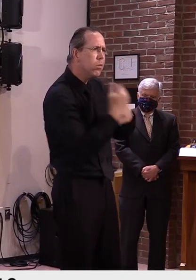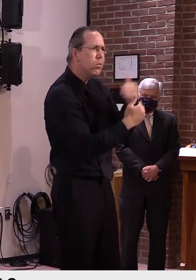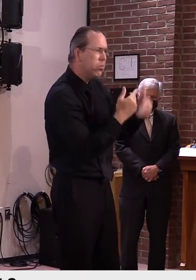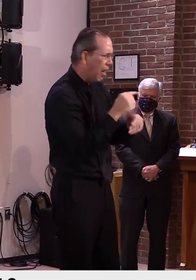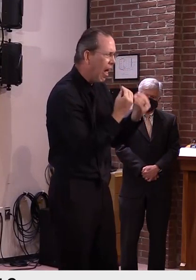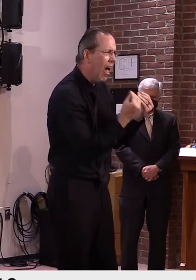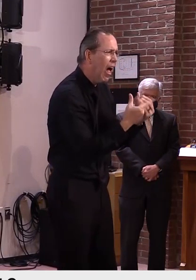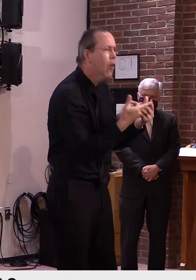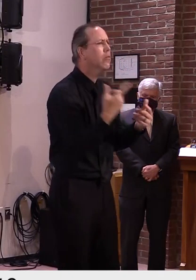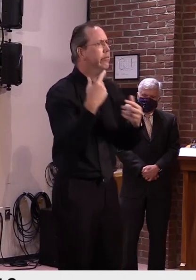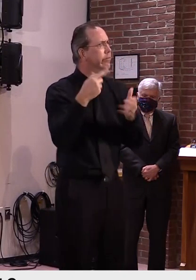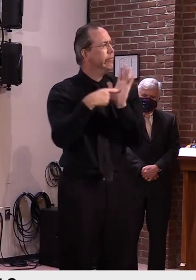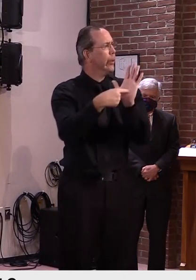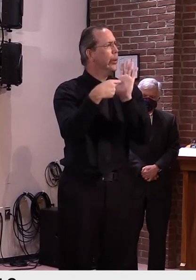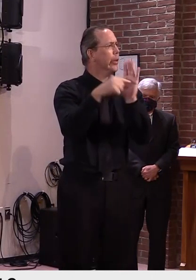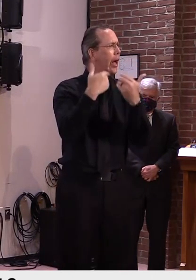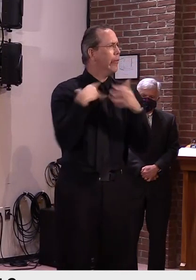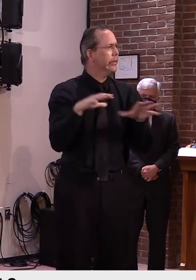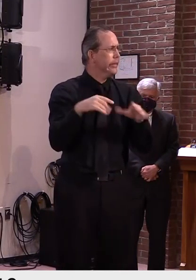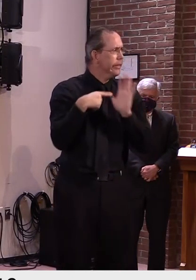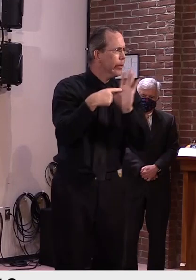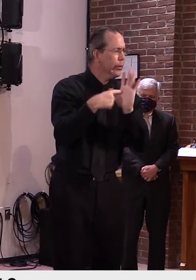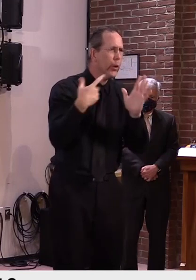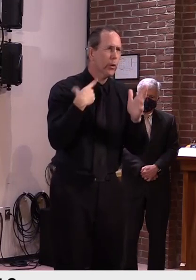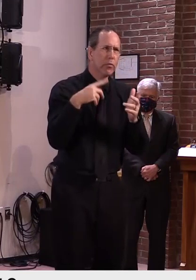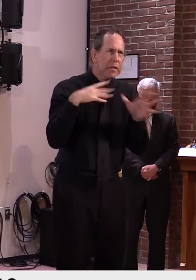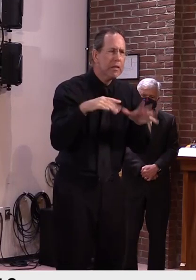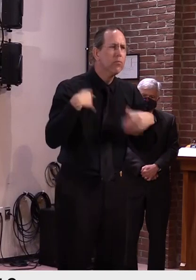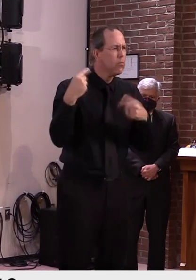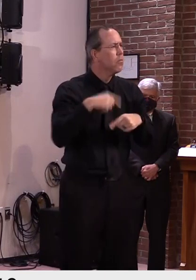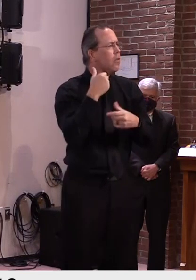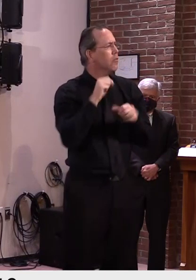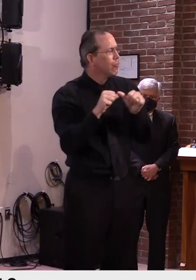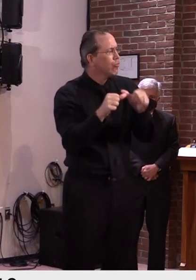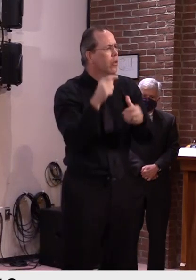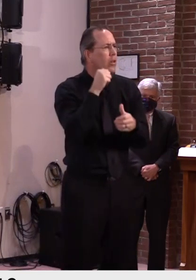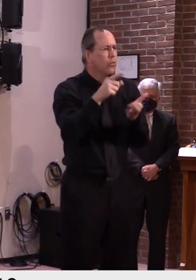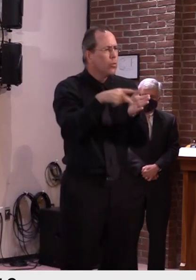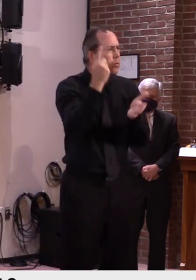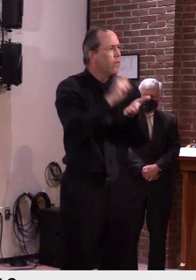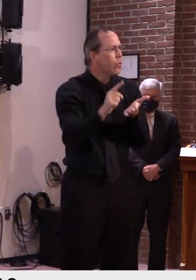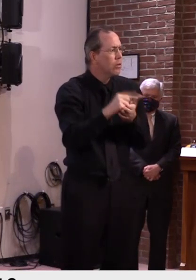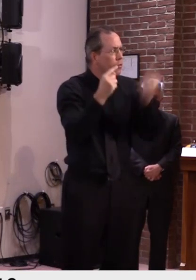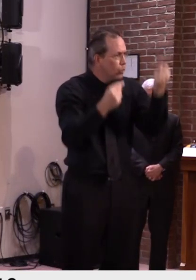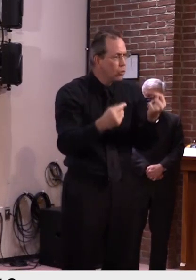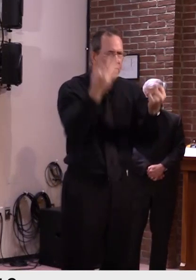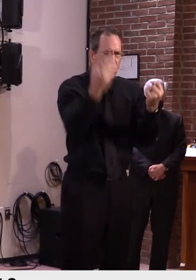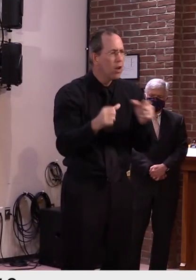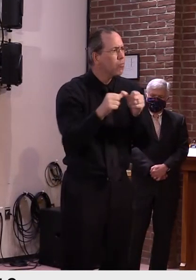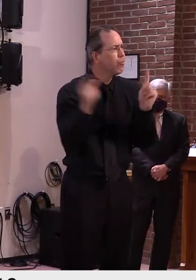and answering your questions so you understand what we're doing and why we're doing it this way.